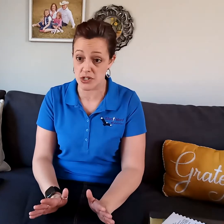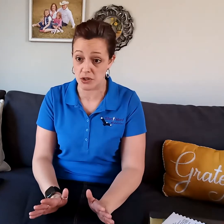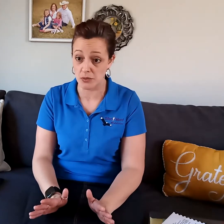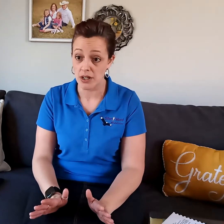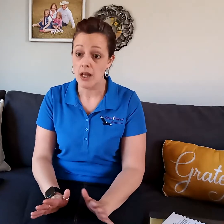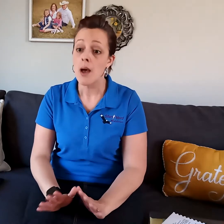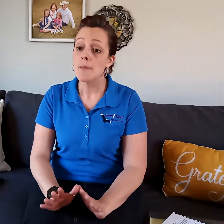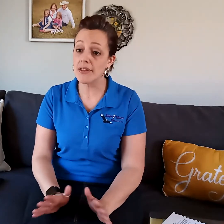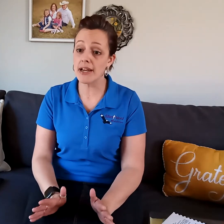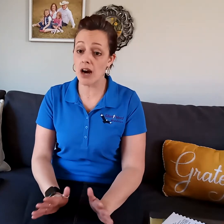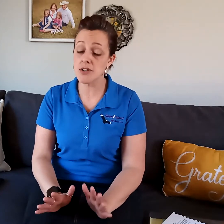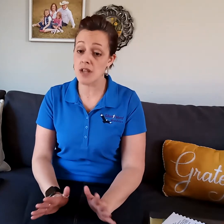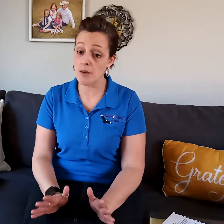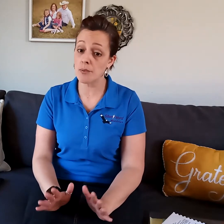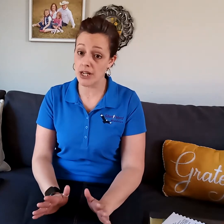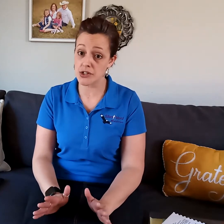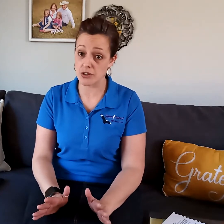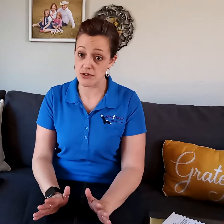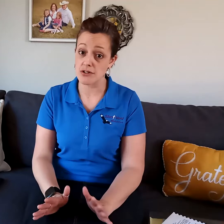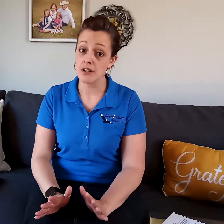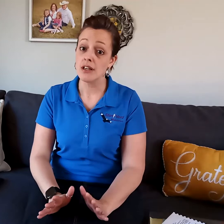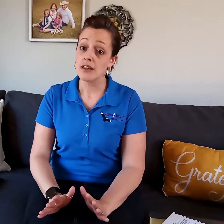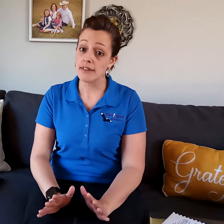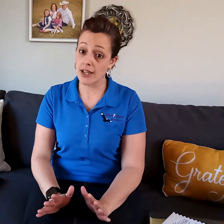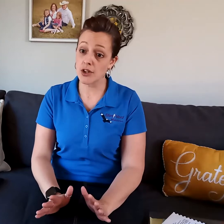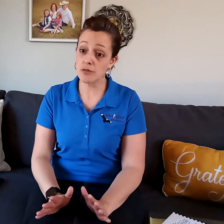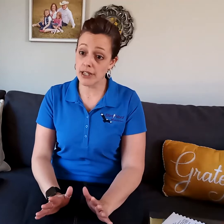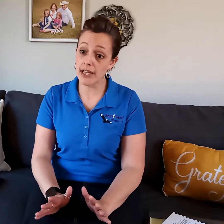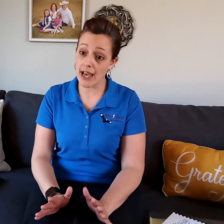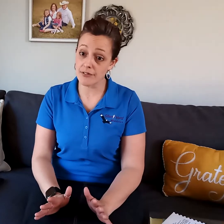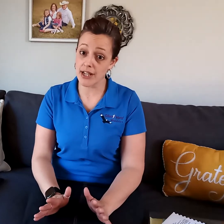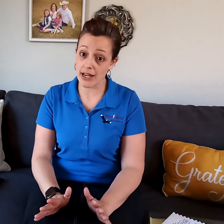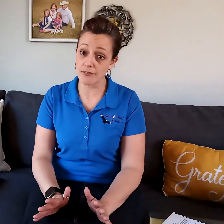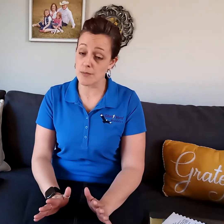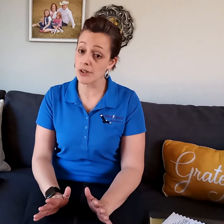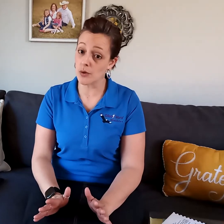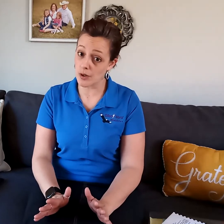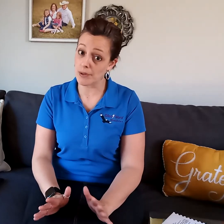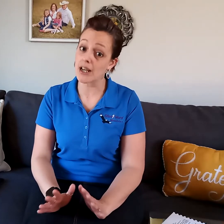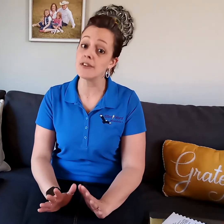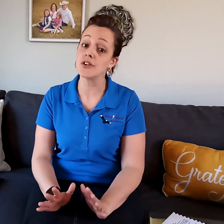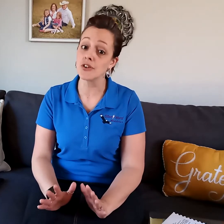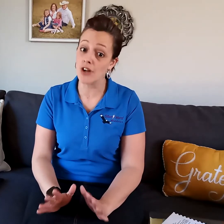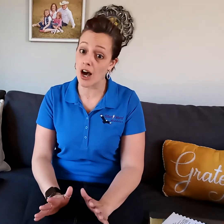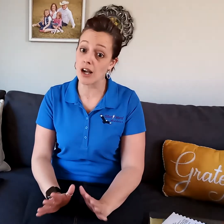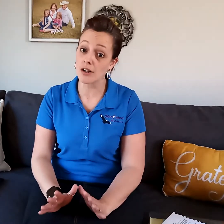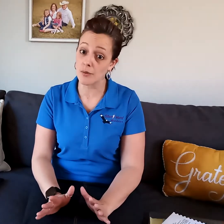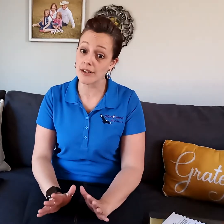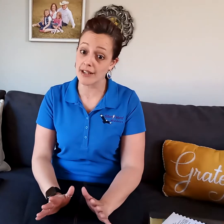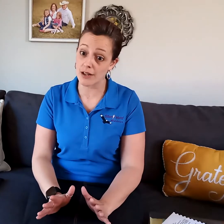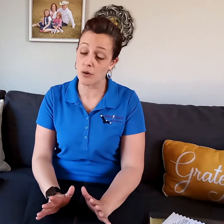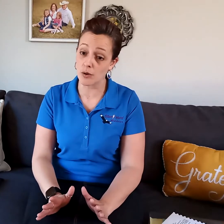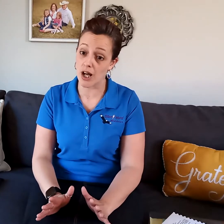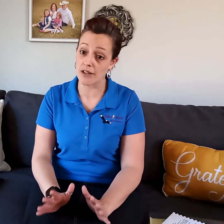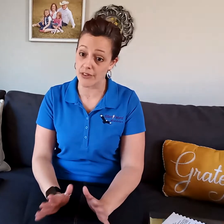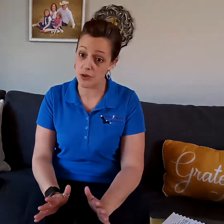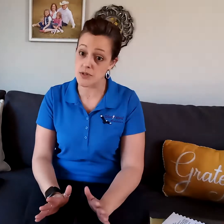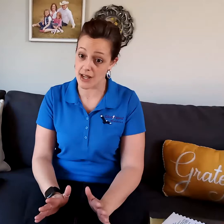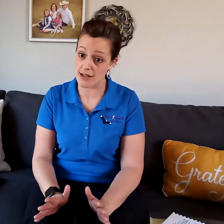to. But there are some preachers that you really have to get it from the Lord because you're not going to get a whole lot of enthusiasm